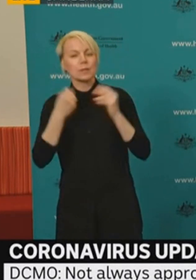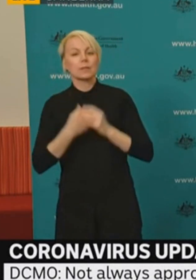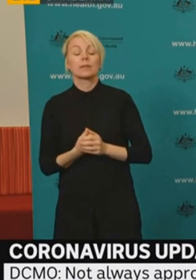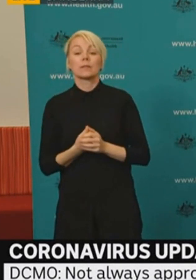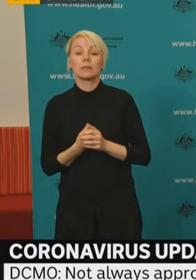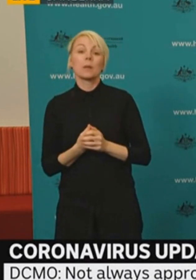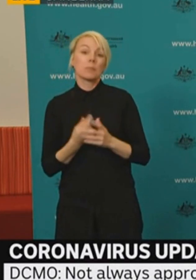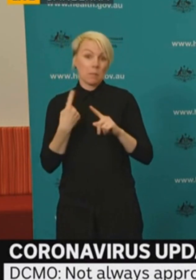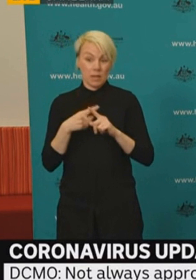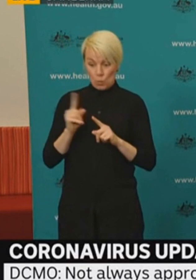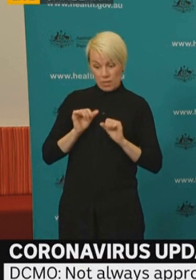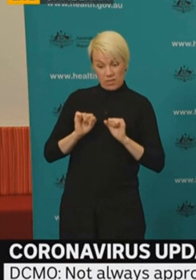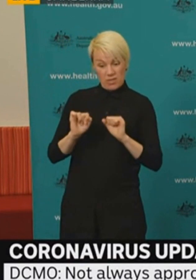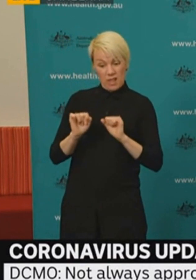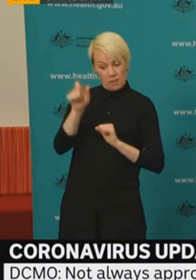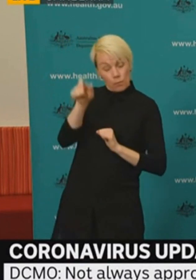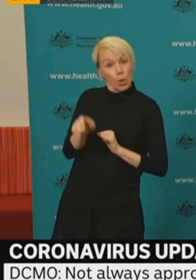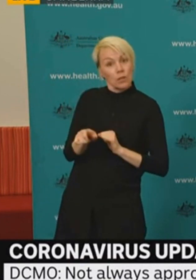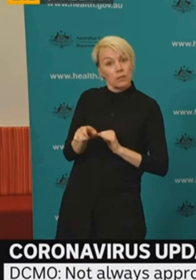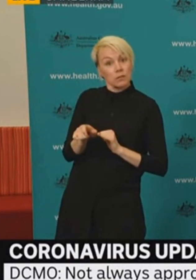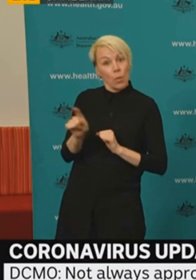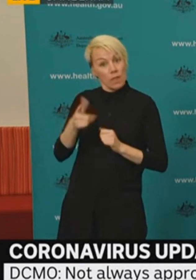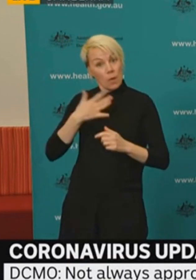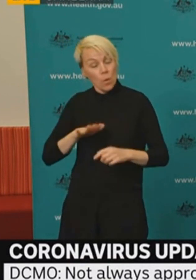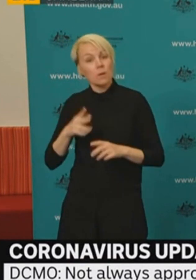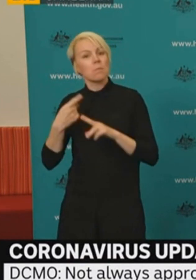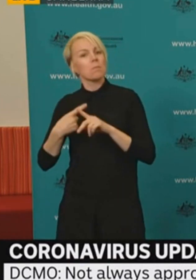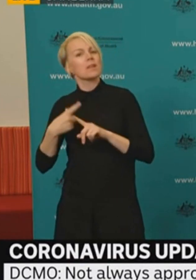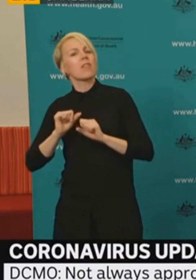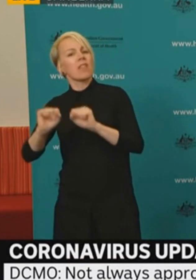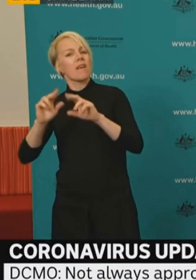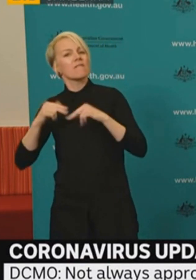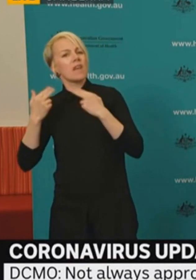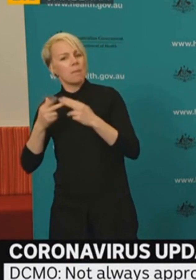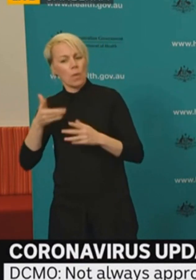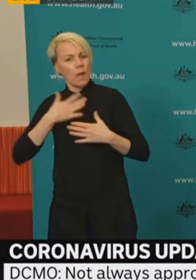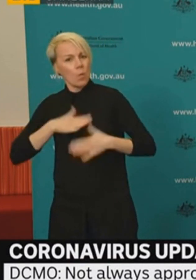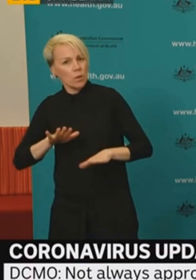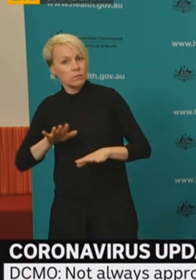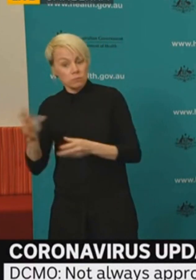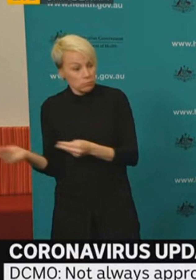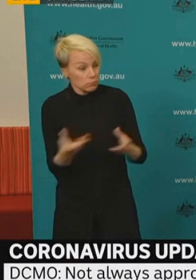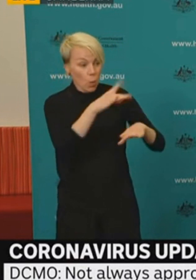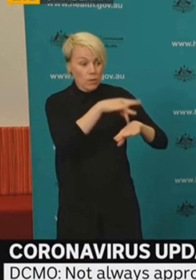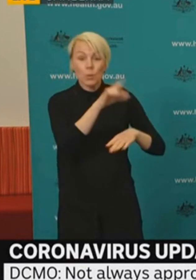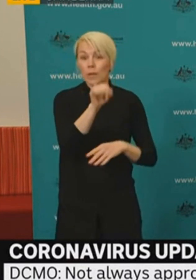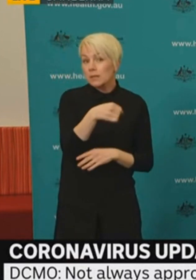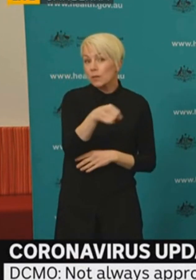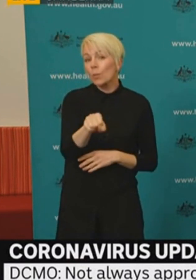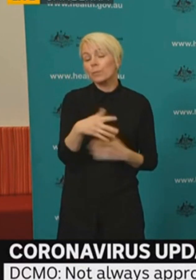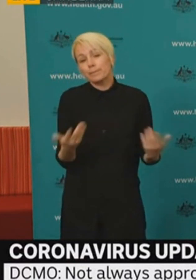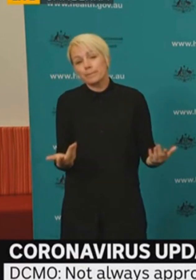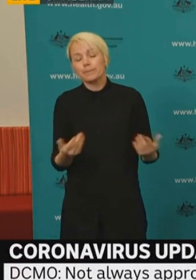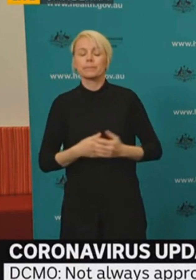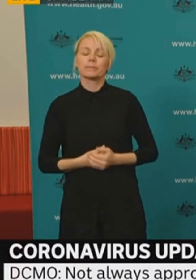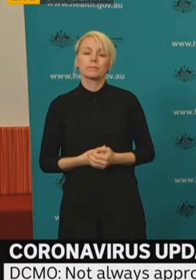hospital, the wishes of the aged care resident and the families. And I wanted to make that clear today because it is important that people understand